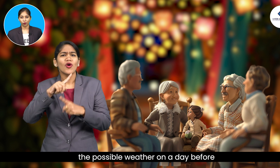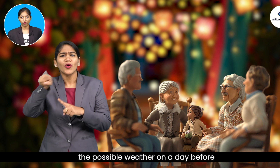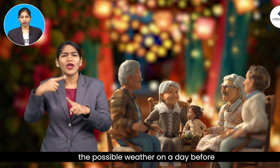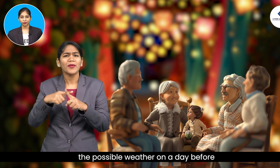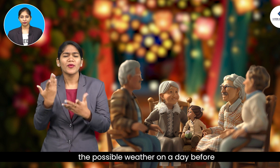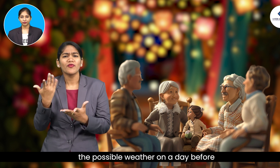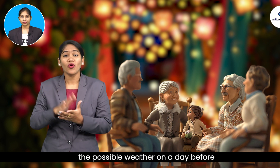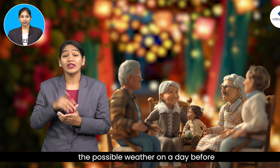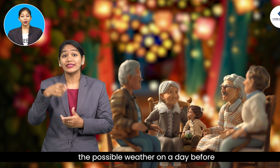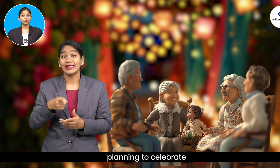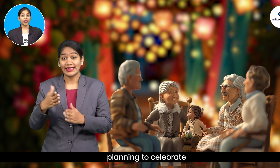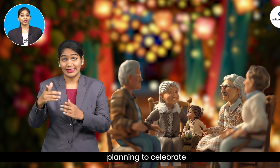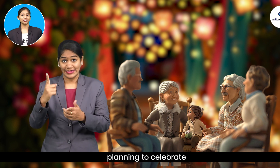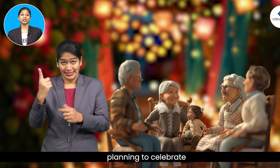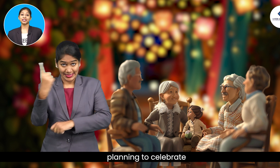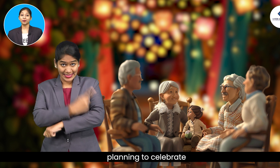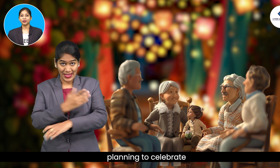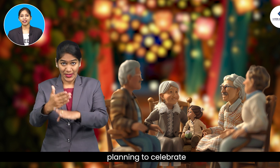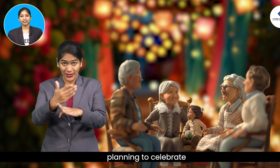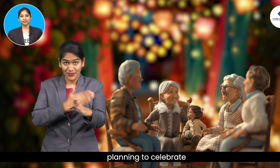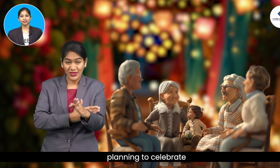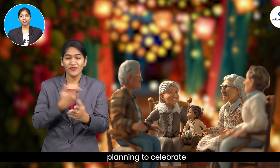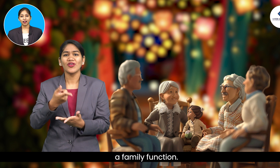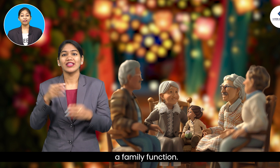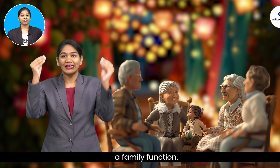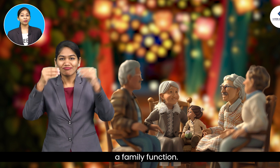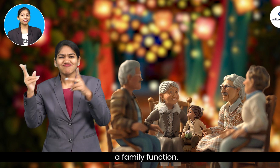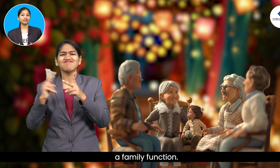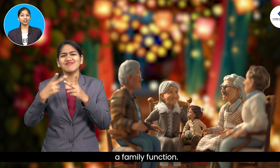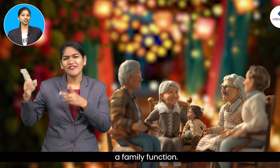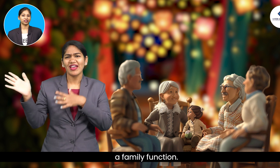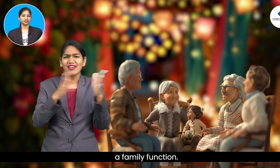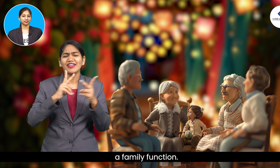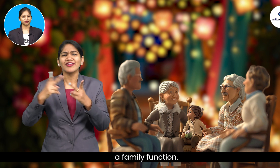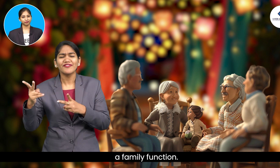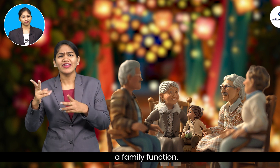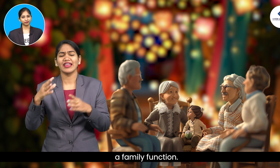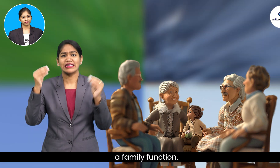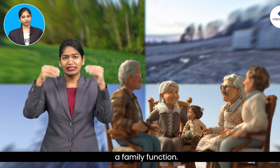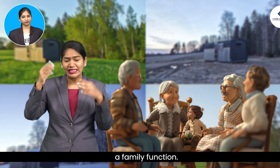day before Planning to celebrate a family function